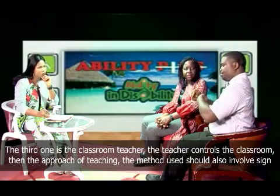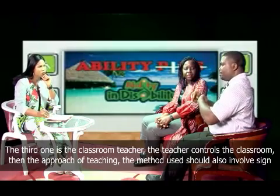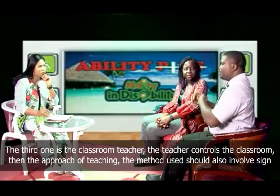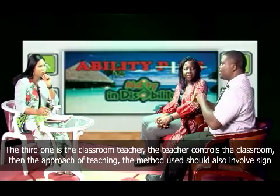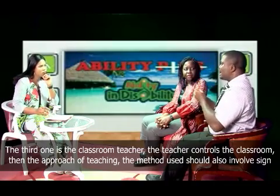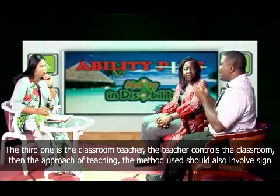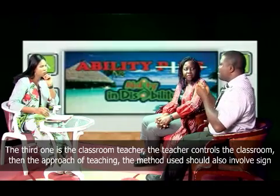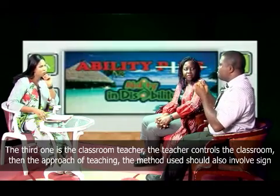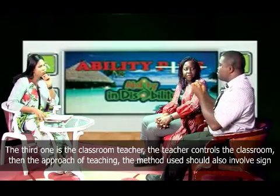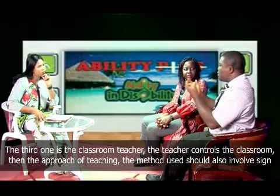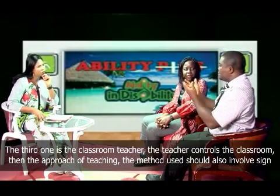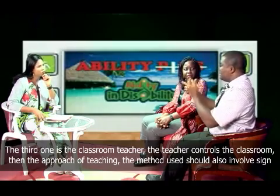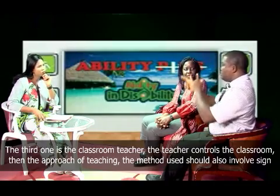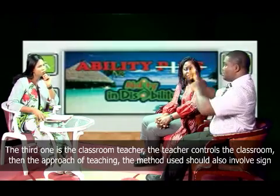has control over the classroom.